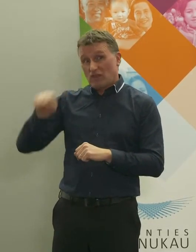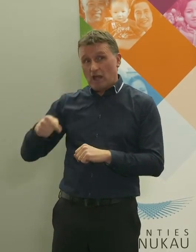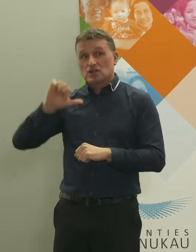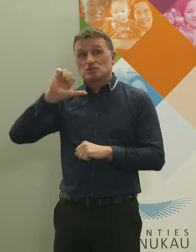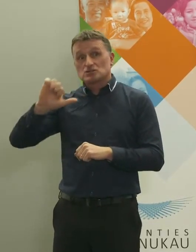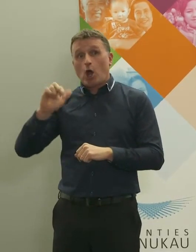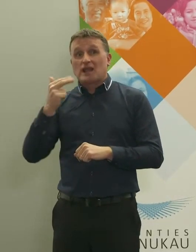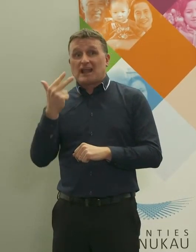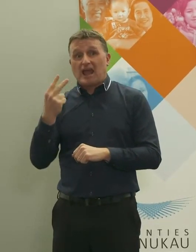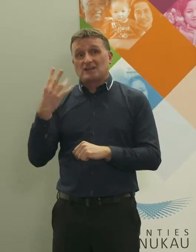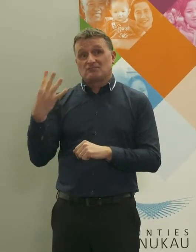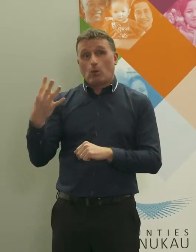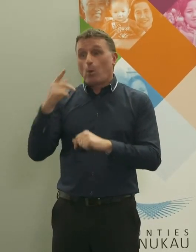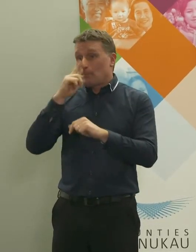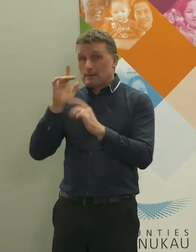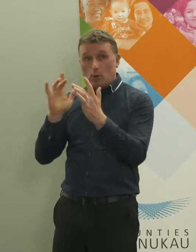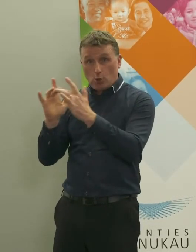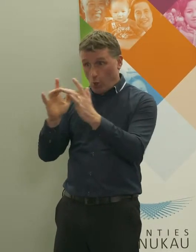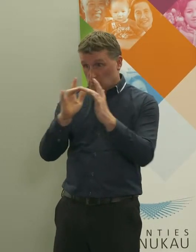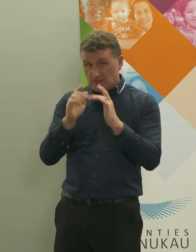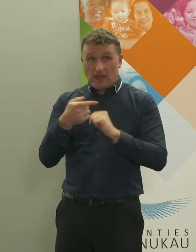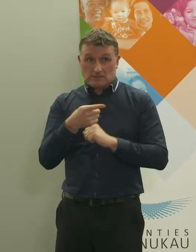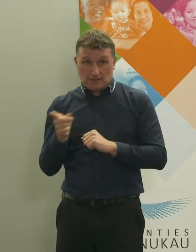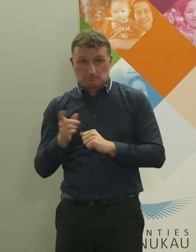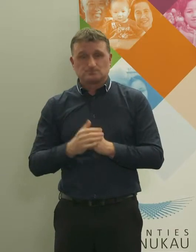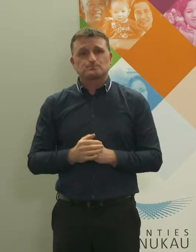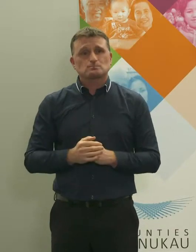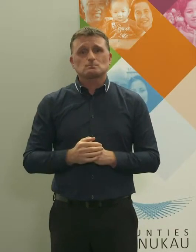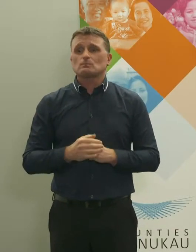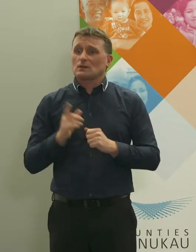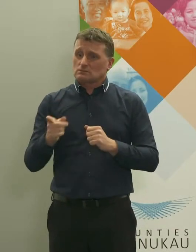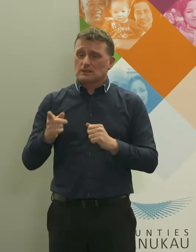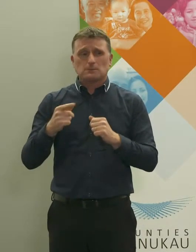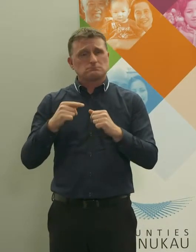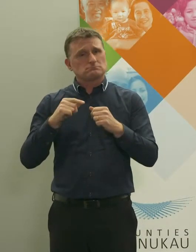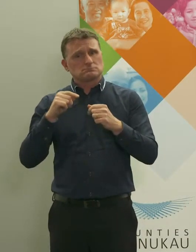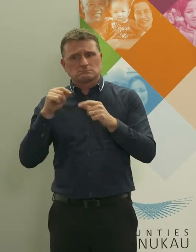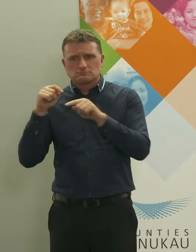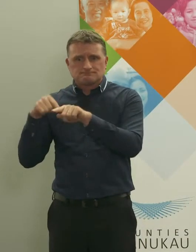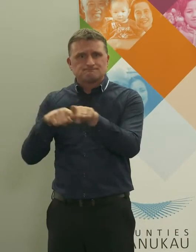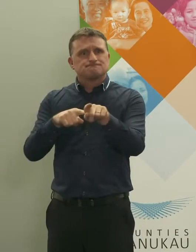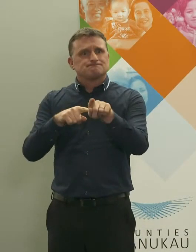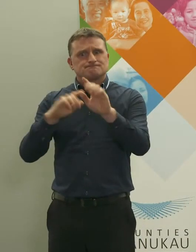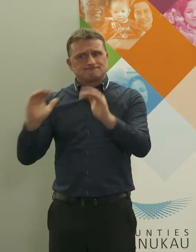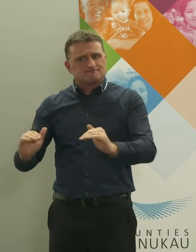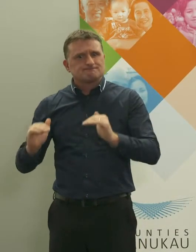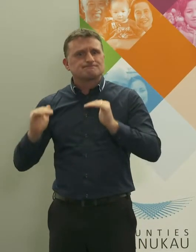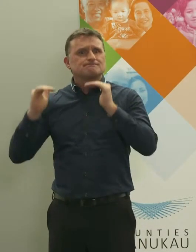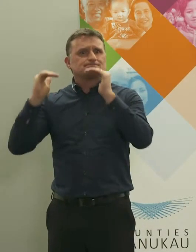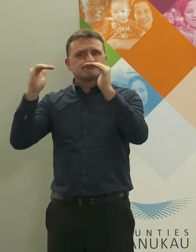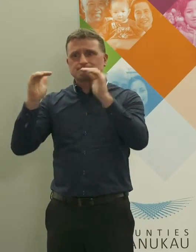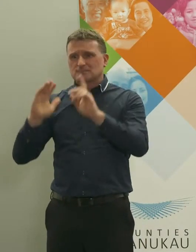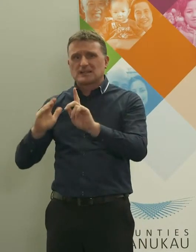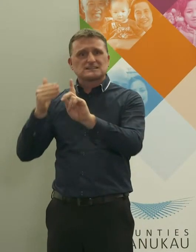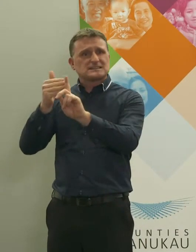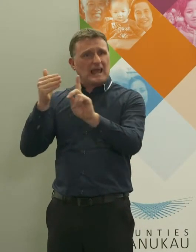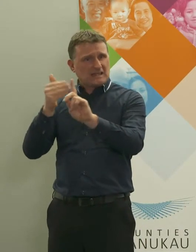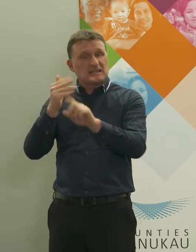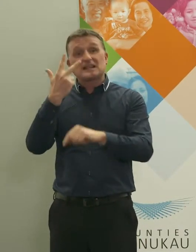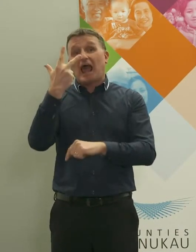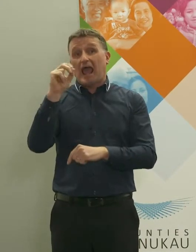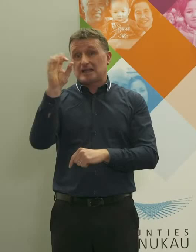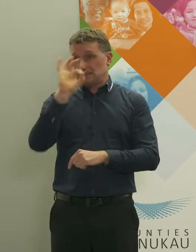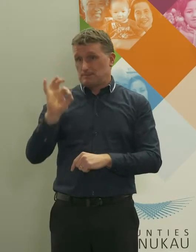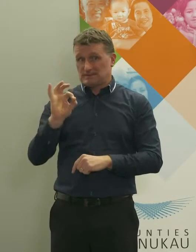2,984 of them so far. They've been consistently hitting the gold standard target of contacting